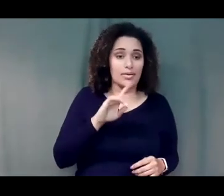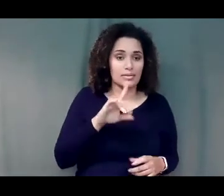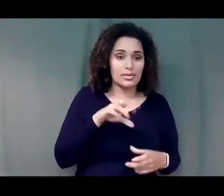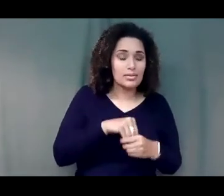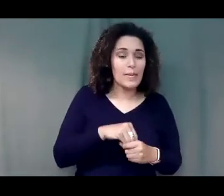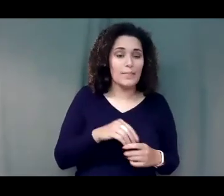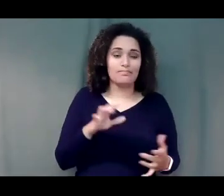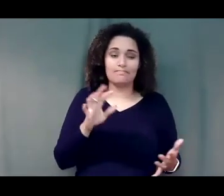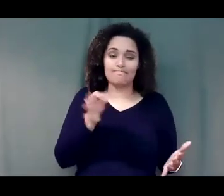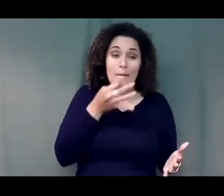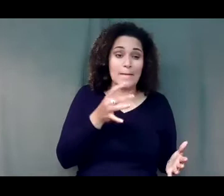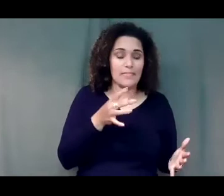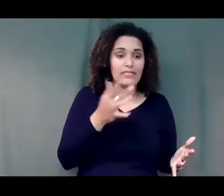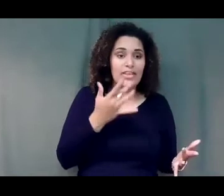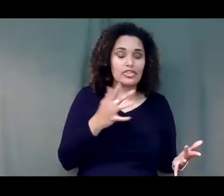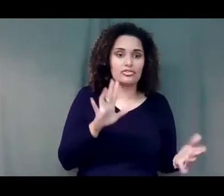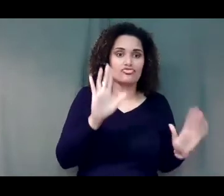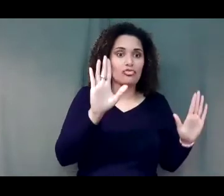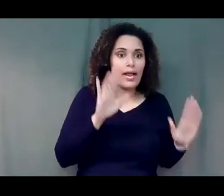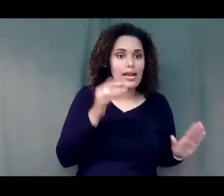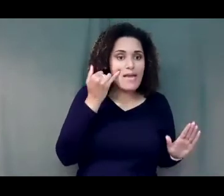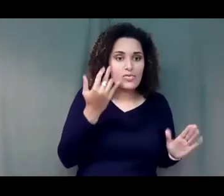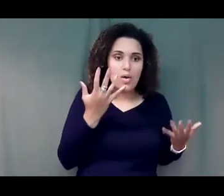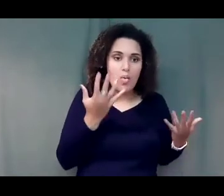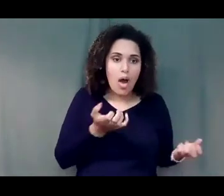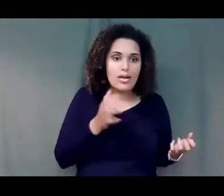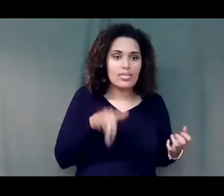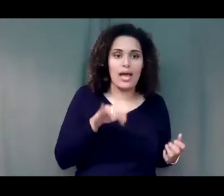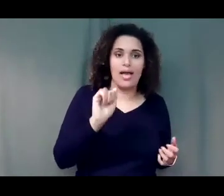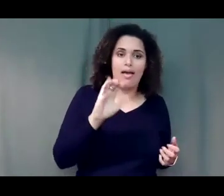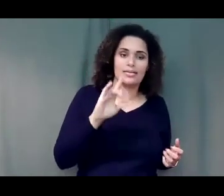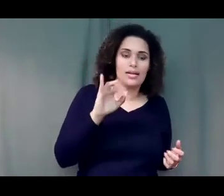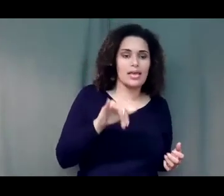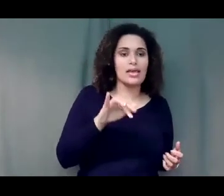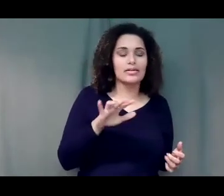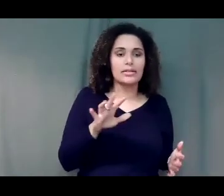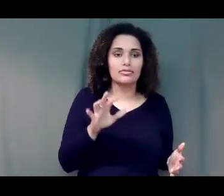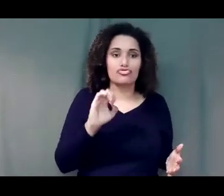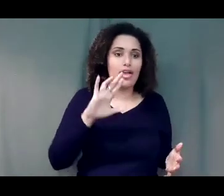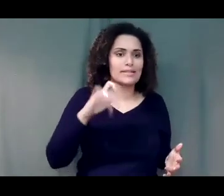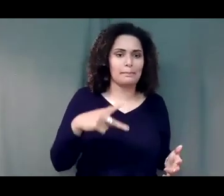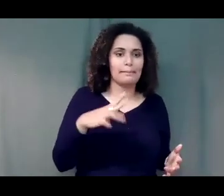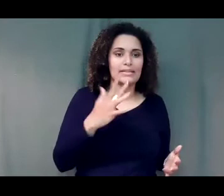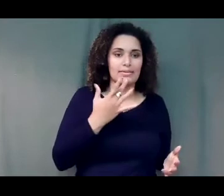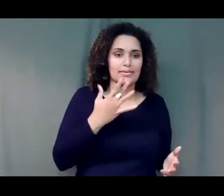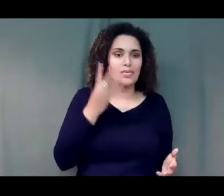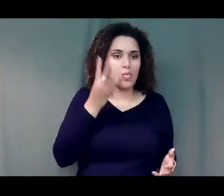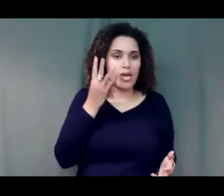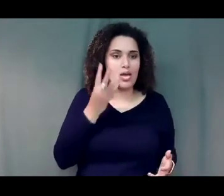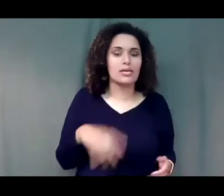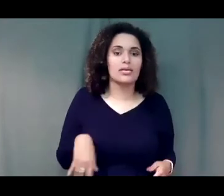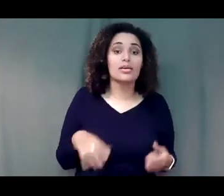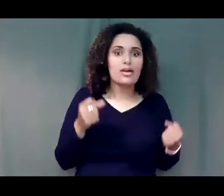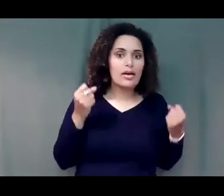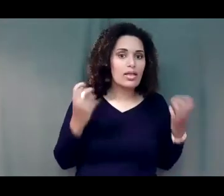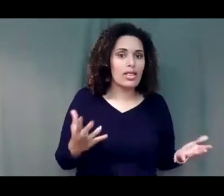bright acid, great in something when you want that acidity and crispness in a wine. So there's tons of